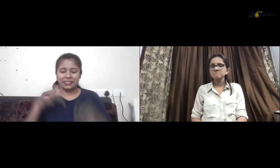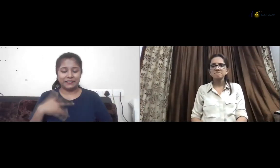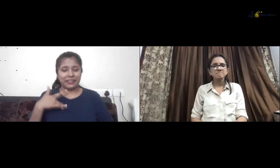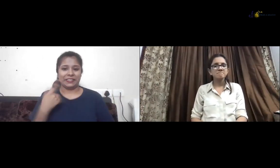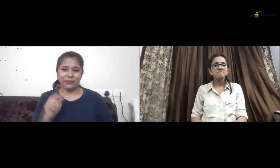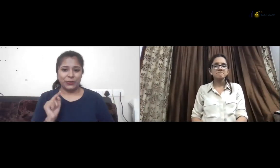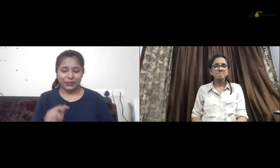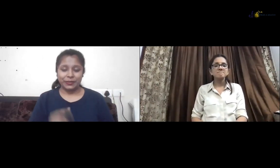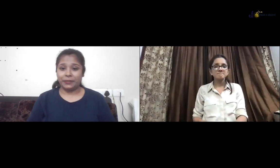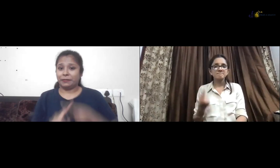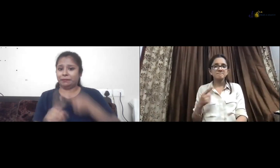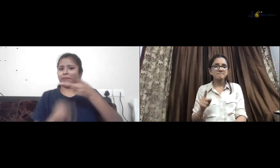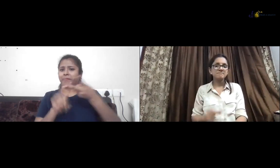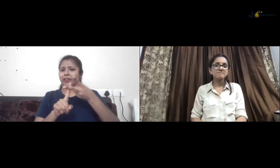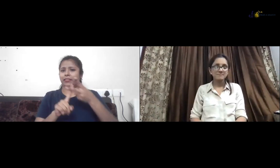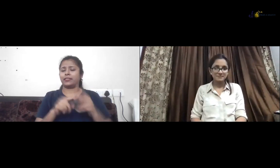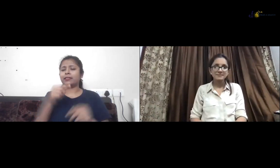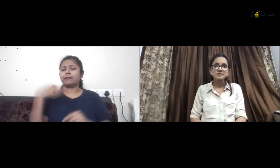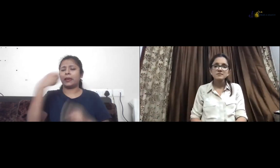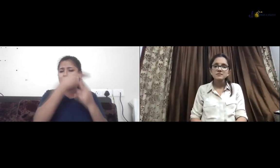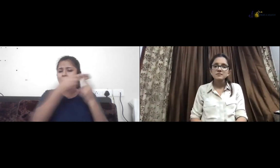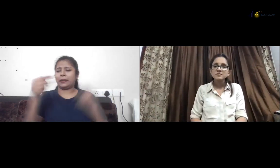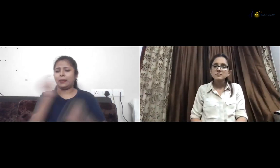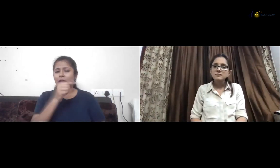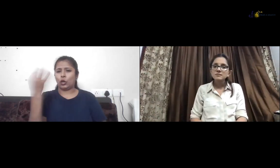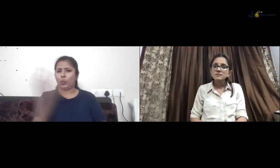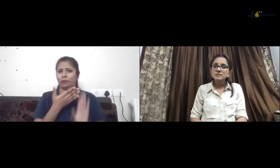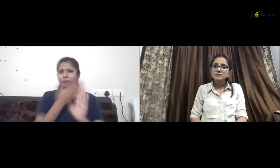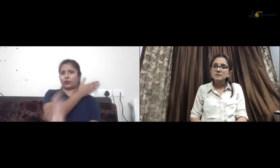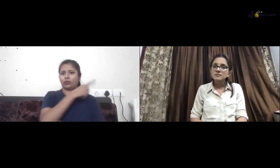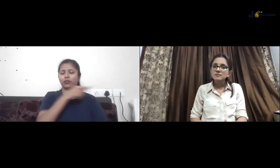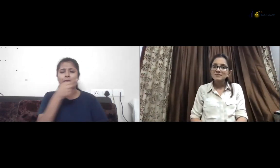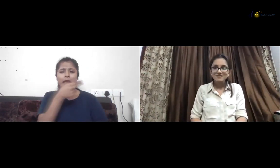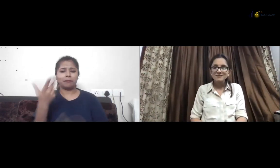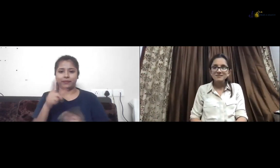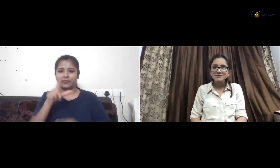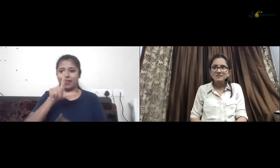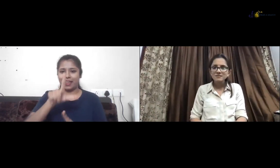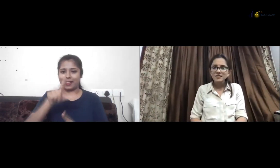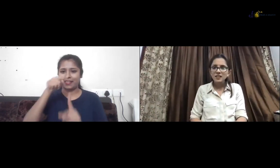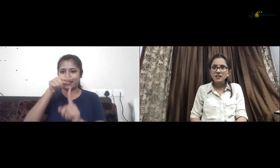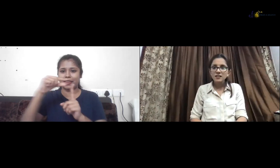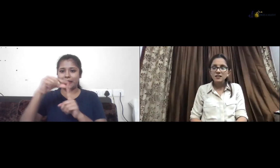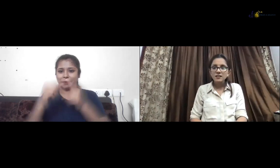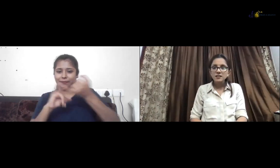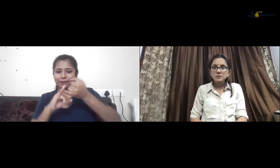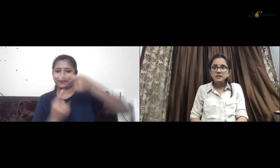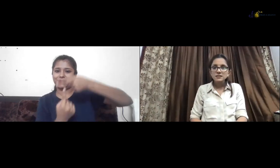We can't forget. We can't forget that. That's her feeling. And second point, it's a new movie recently.